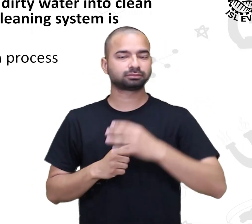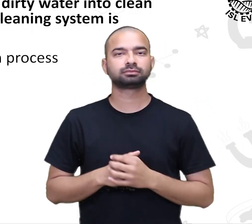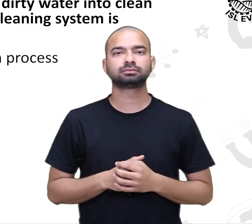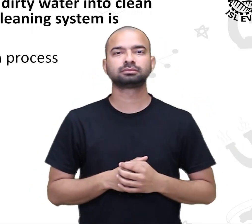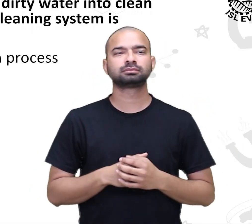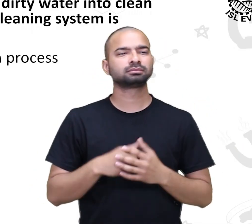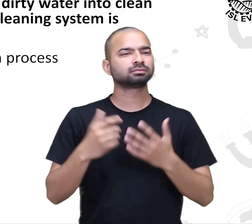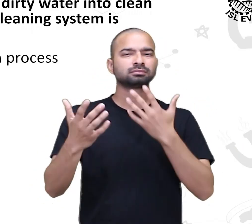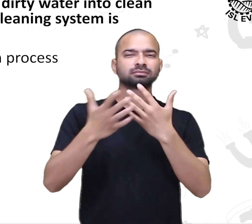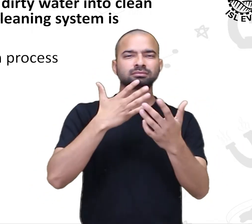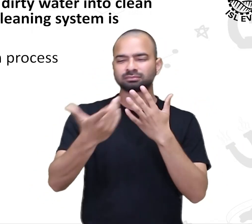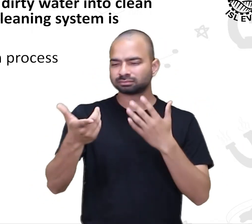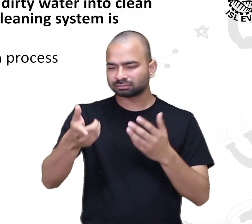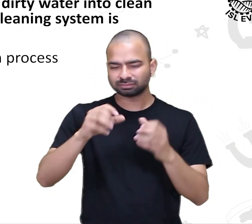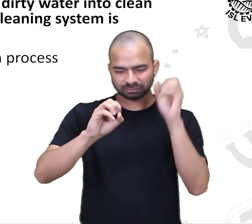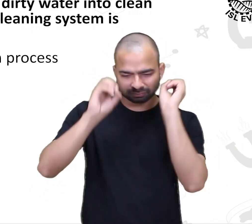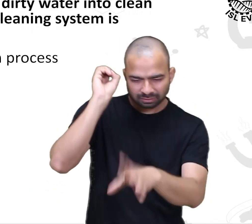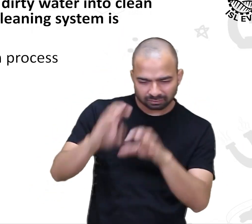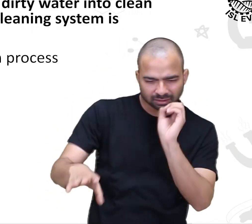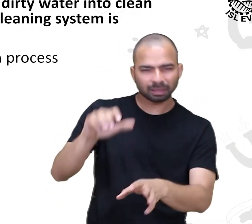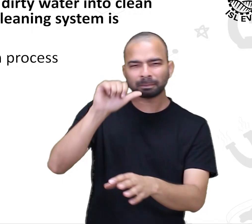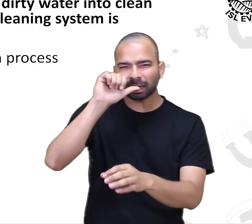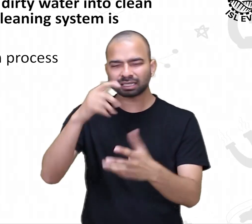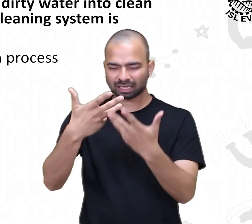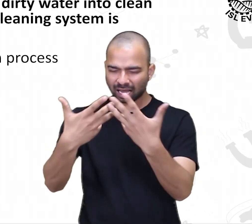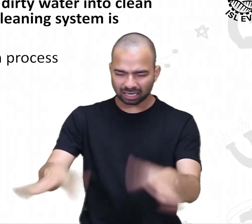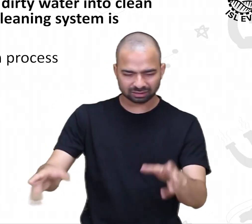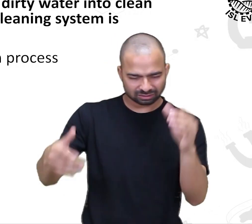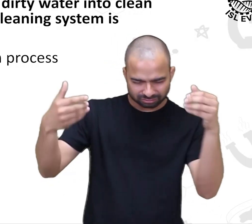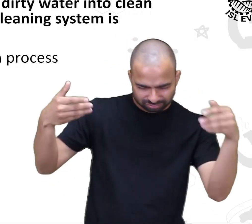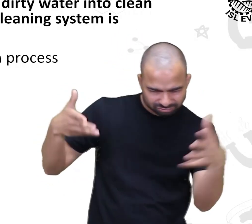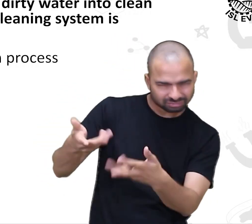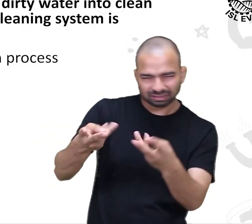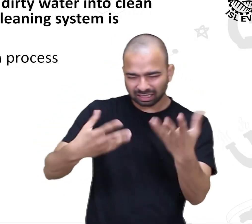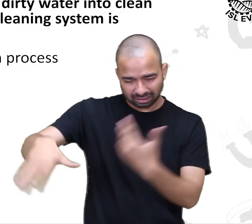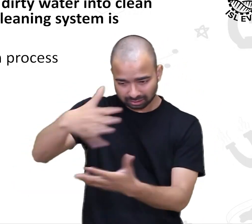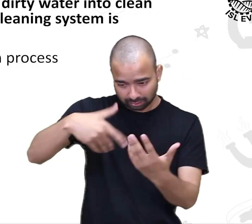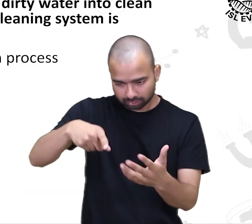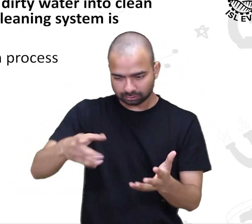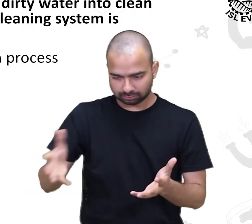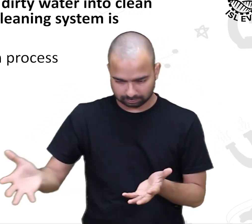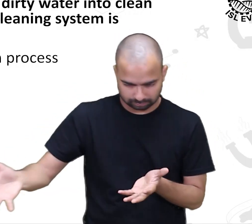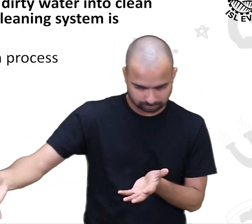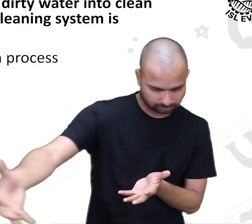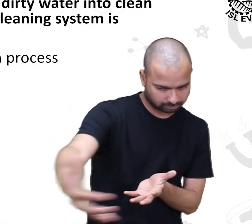option number 4, wastewater filtration process,